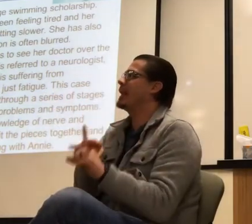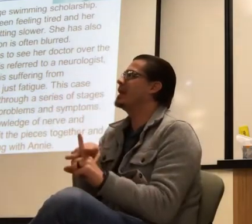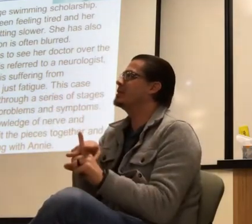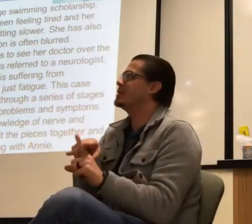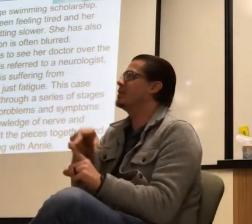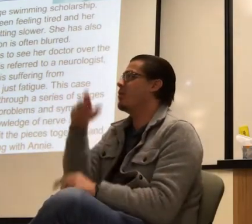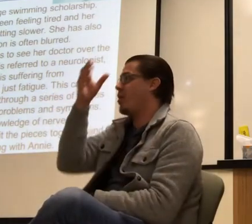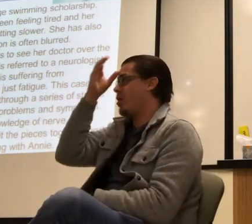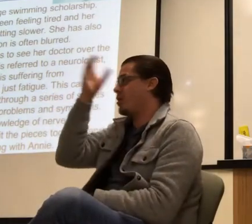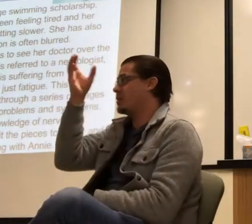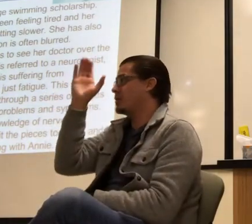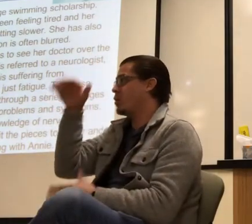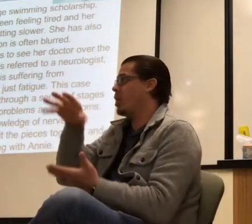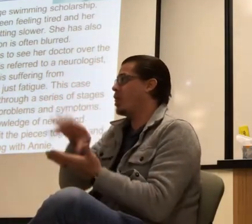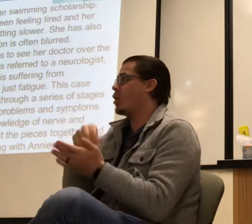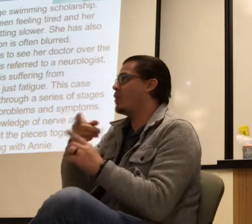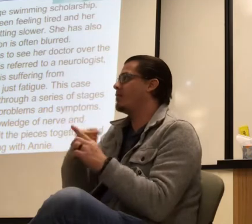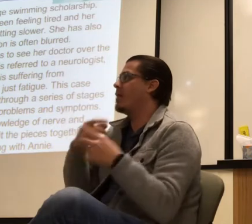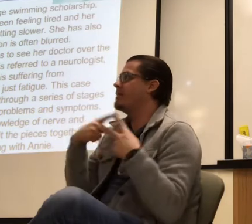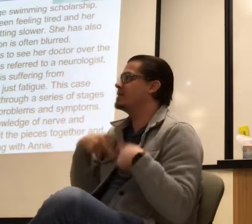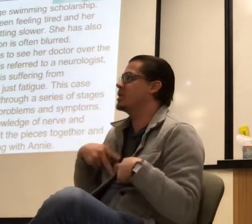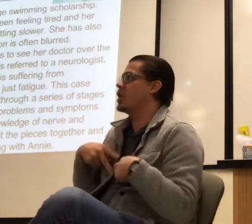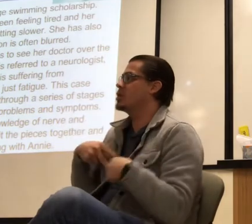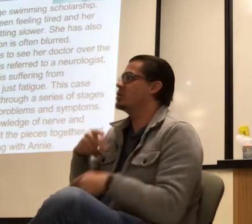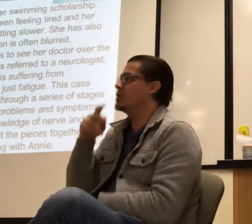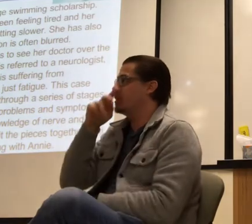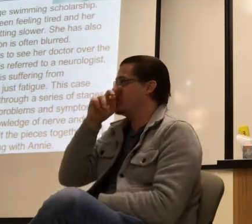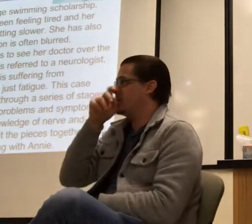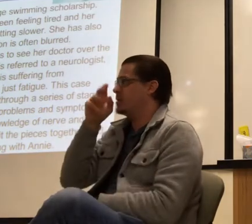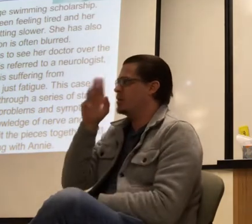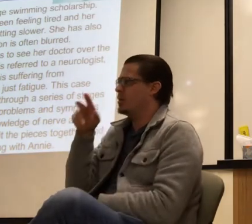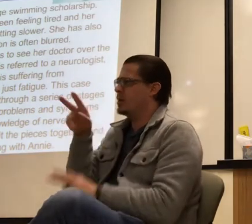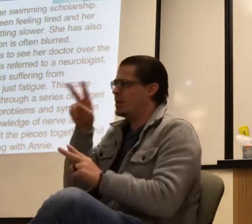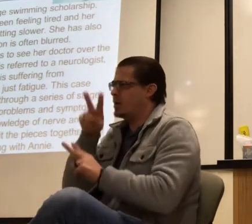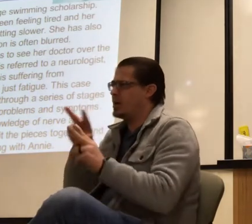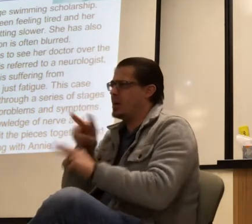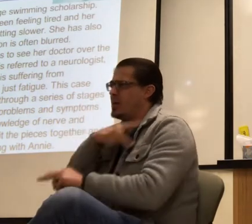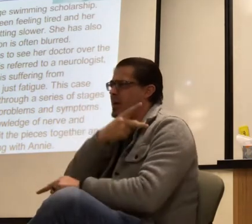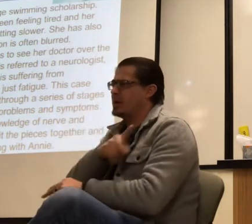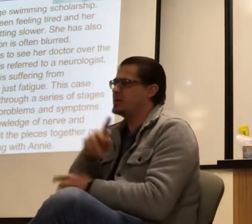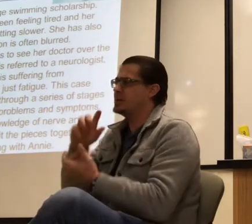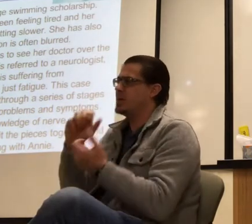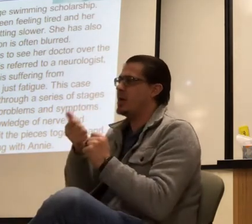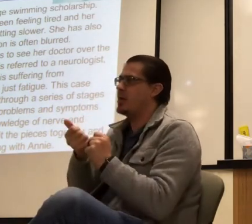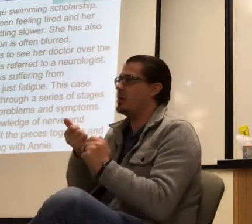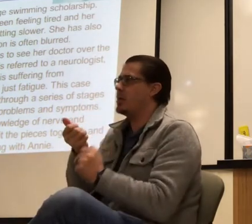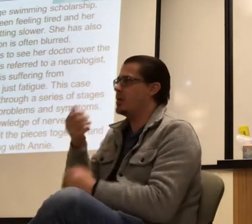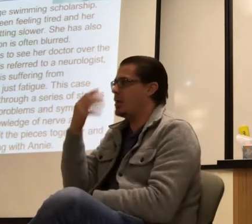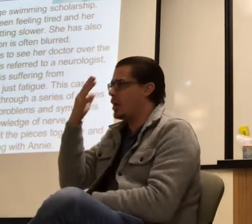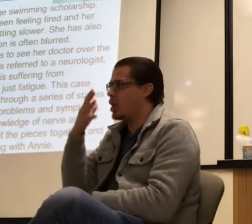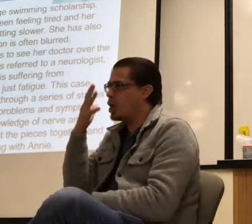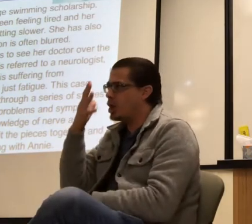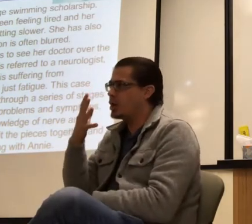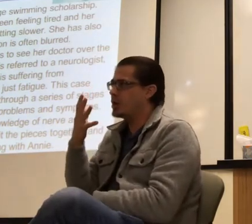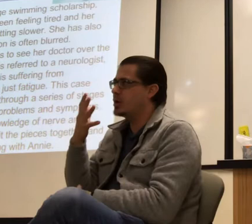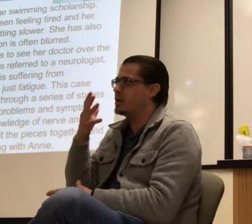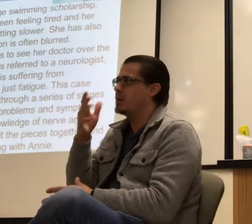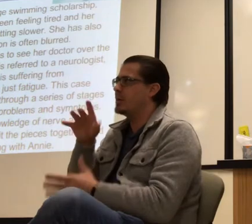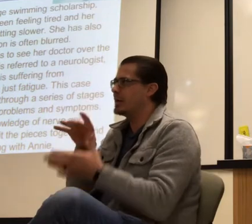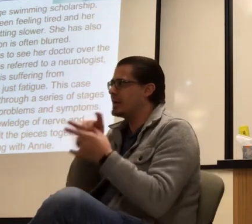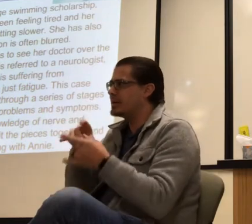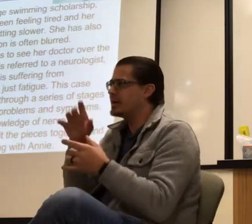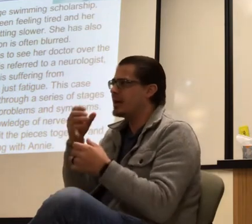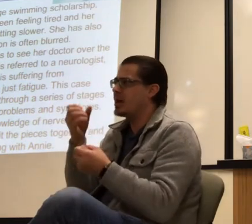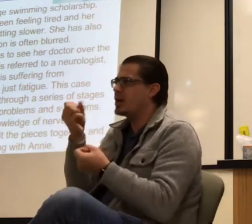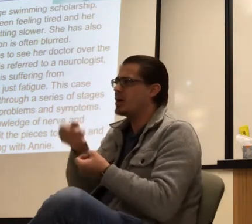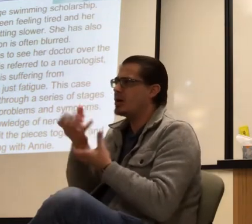of concepts we learn in physiology. You see what's wrong with the patient, you see how they present, you make the connections of their